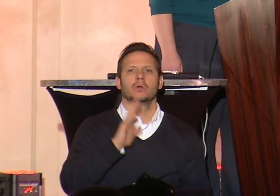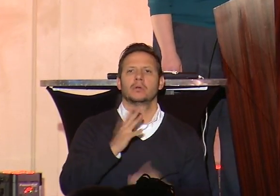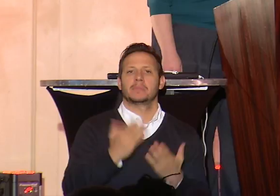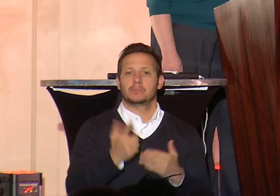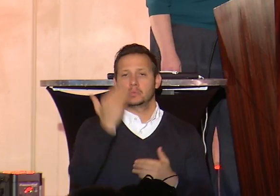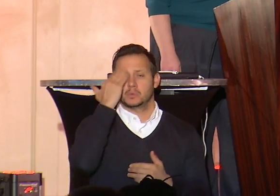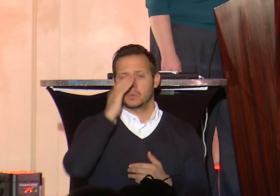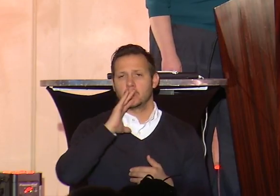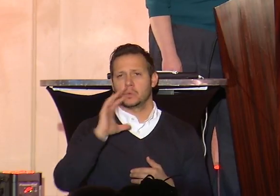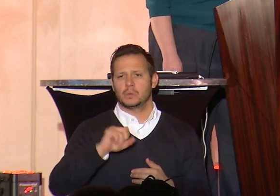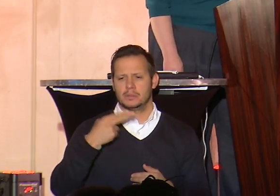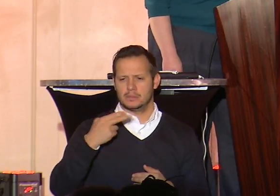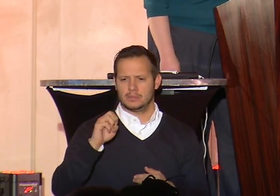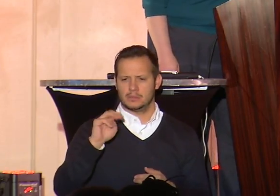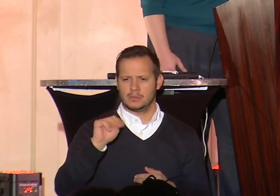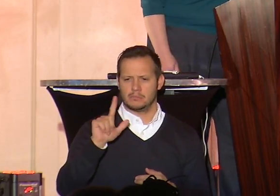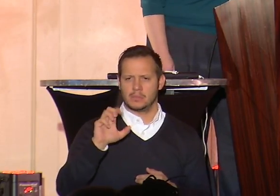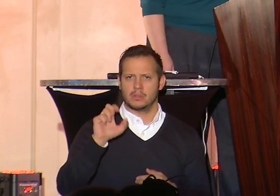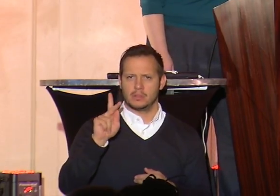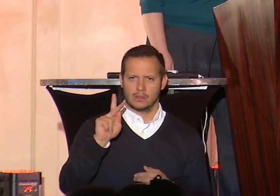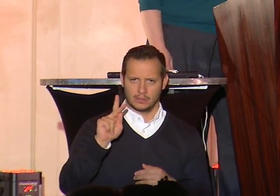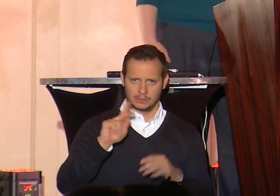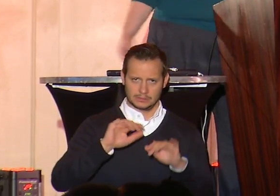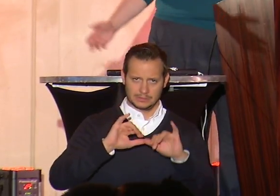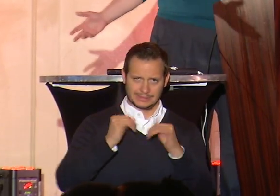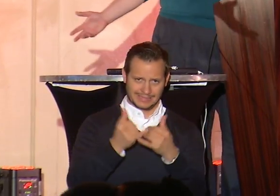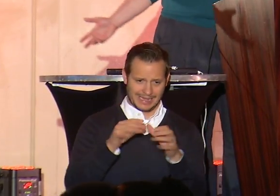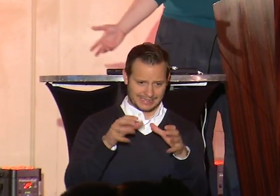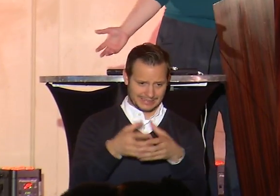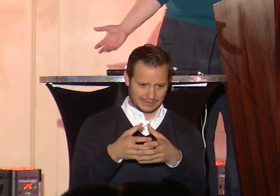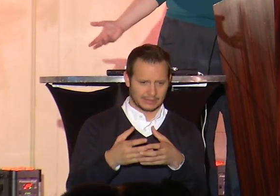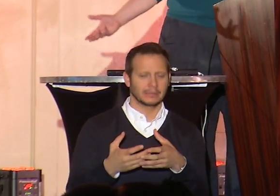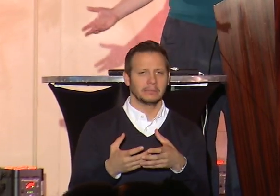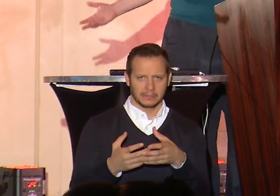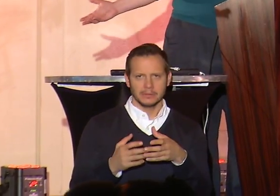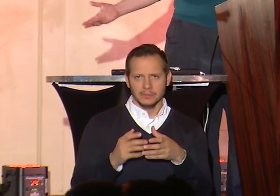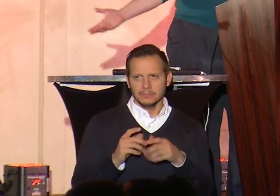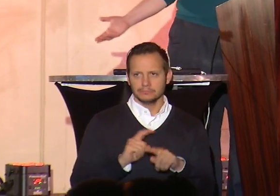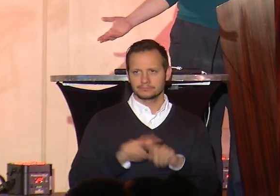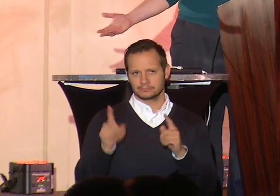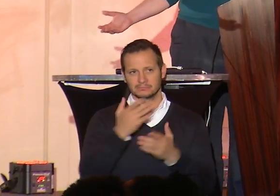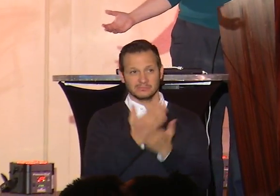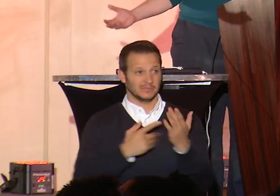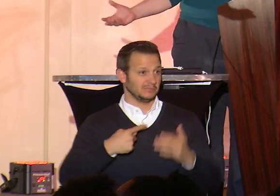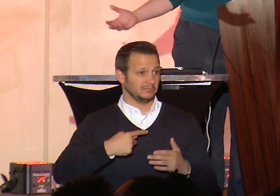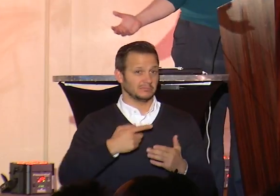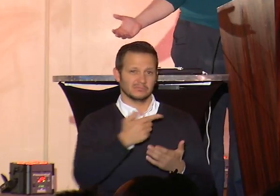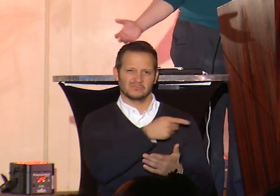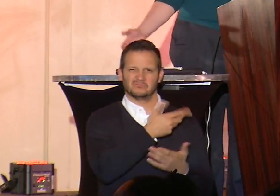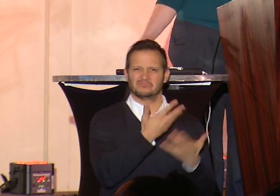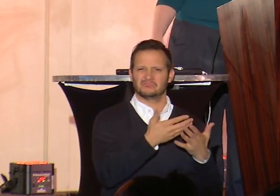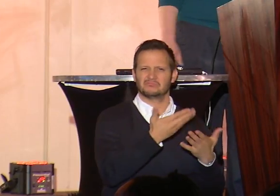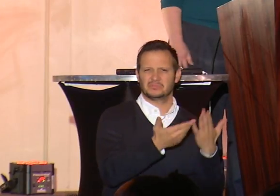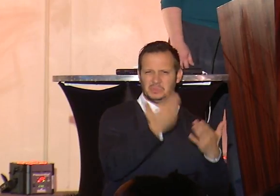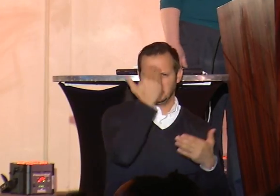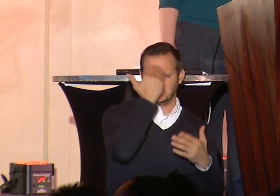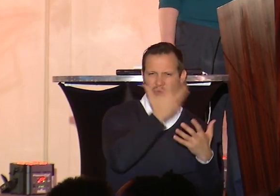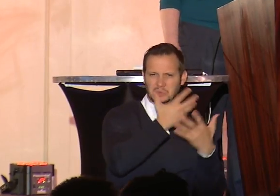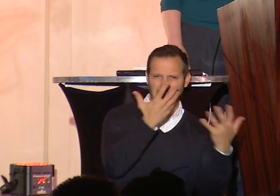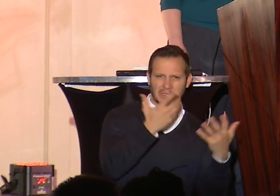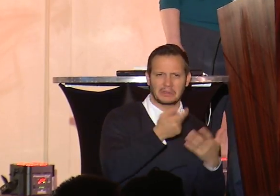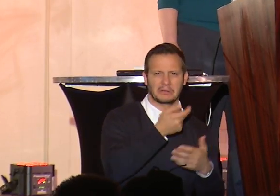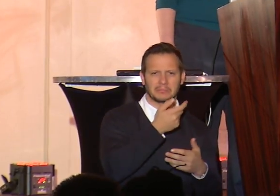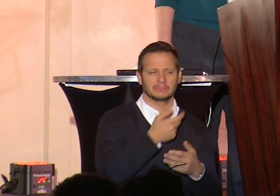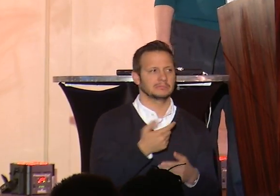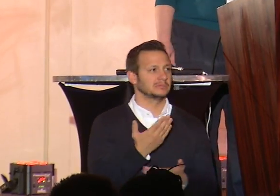Society who have been exposed to this issue may know, but some of us haven't even heard of this, right? Some of us don't even understand